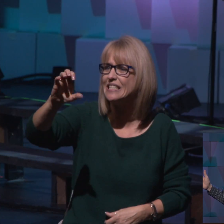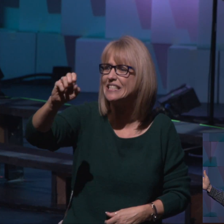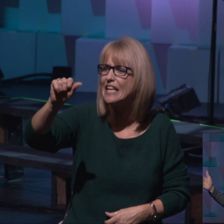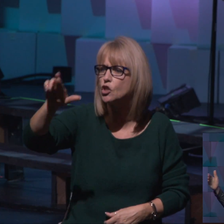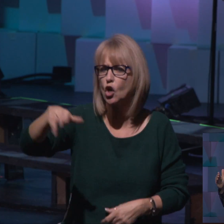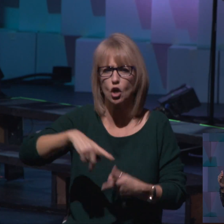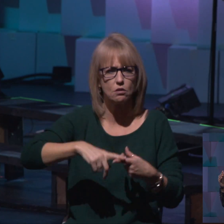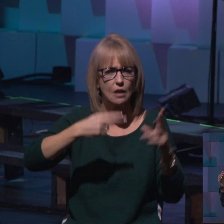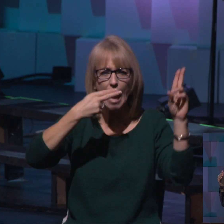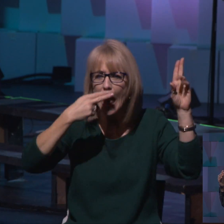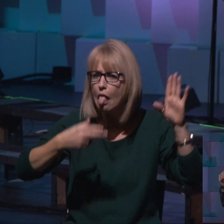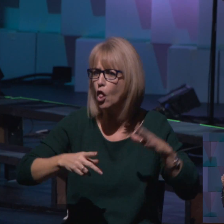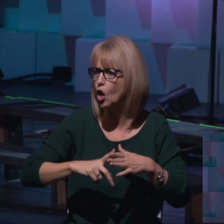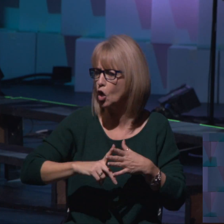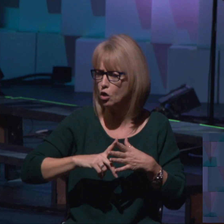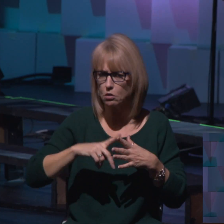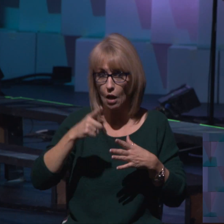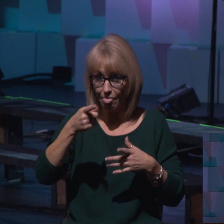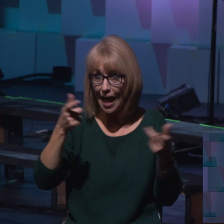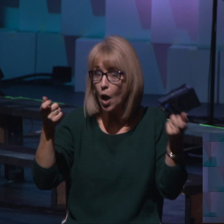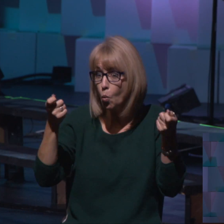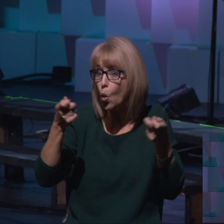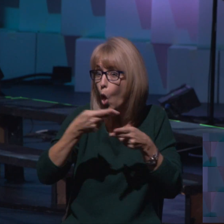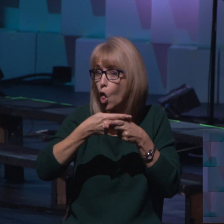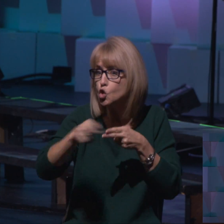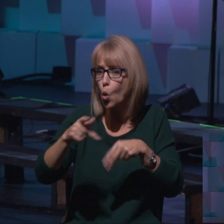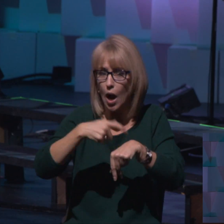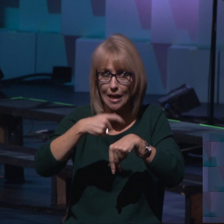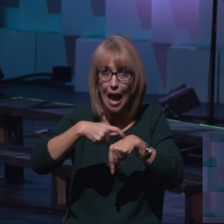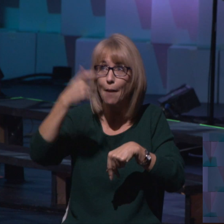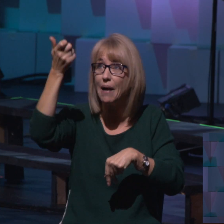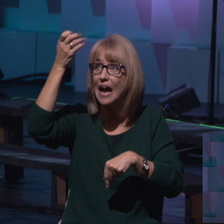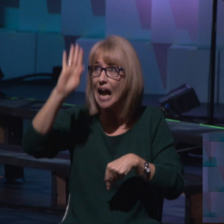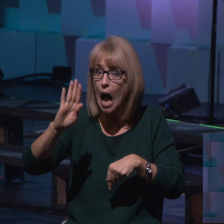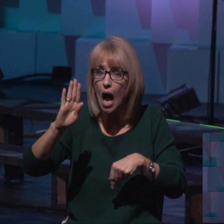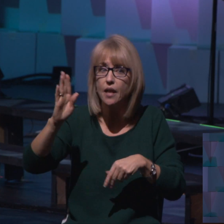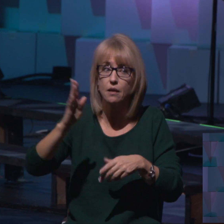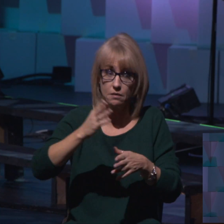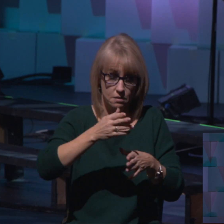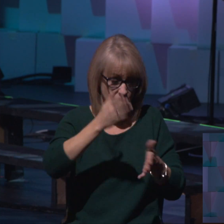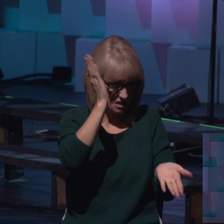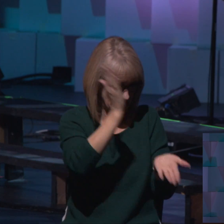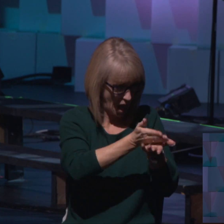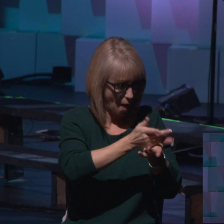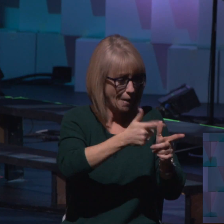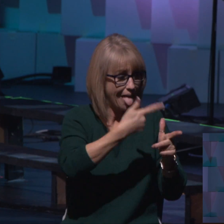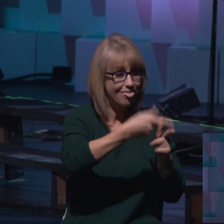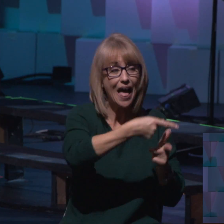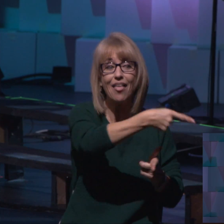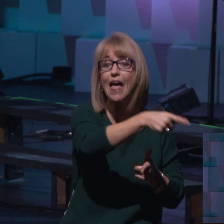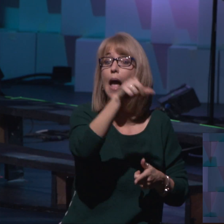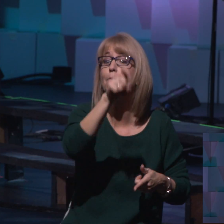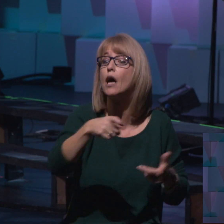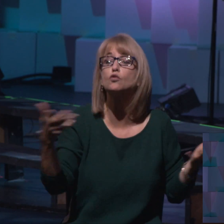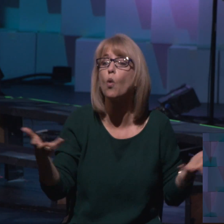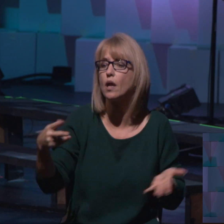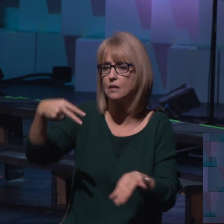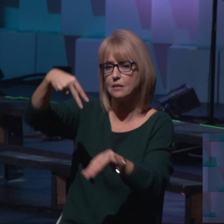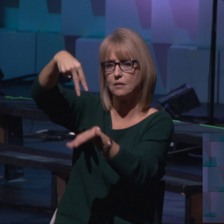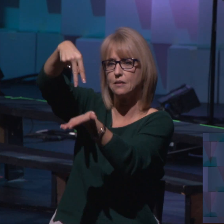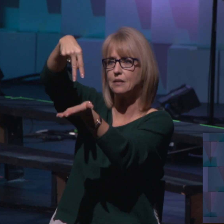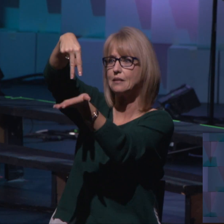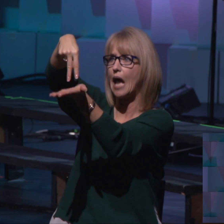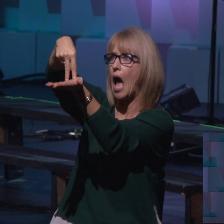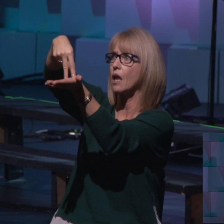a path that's harsh. But when it's all done and over with, where do they stand before God? He says, he has lifted